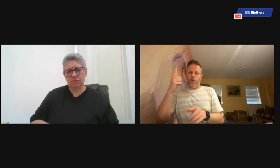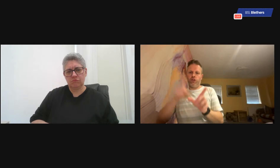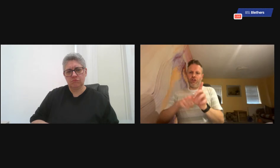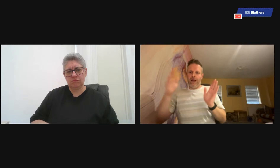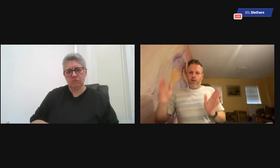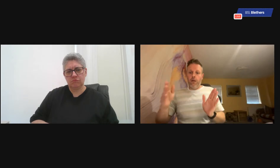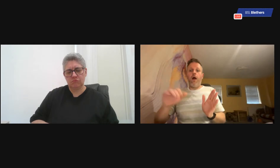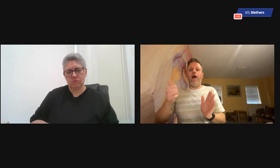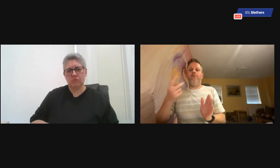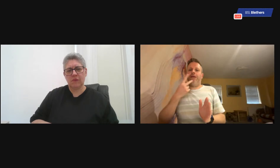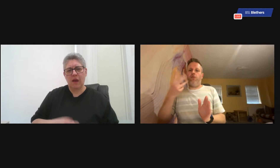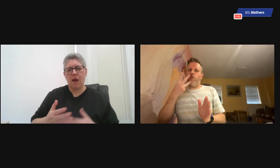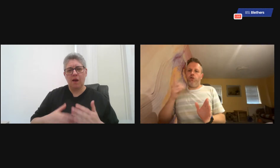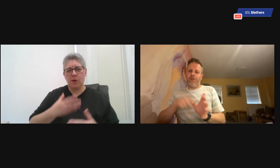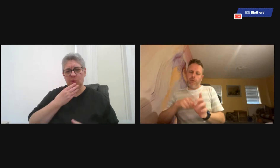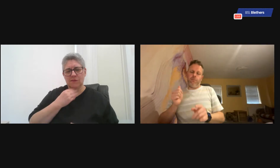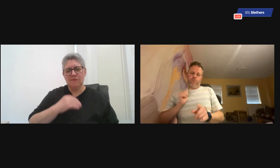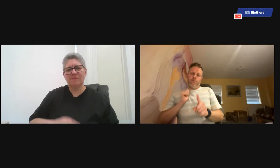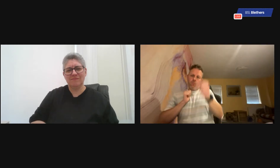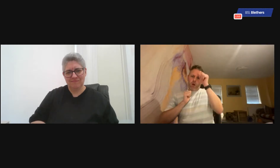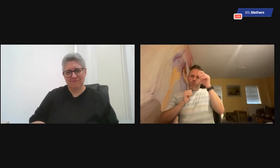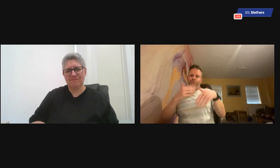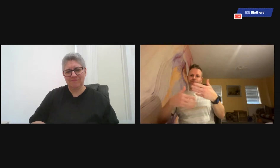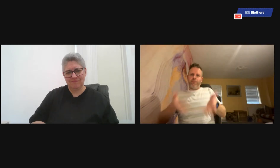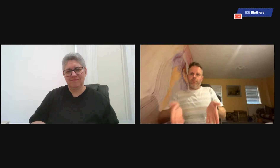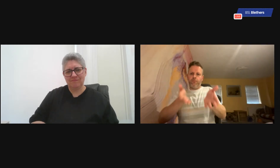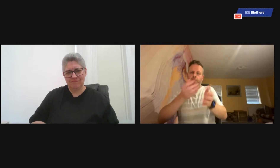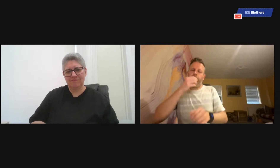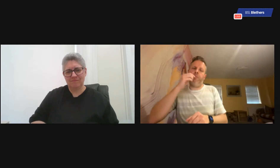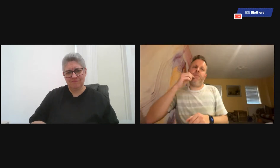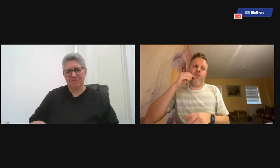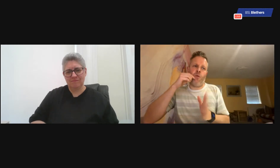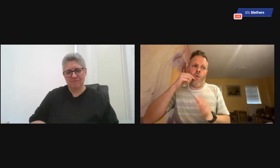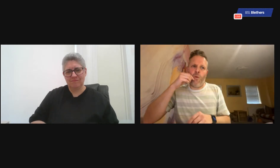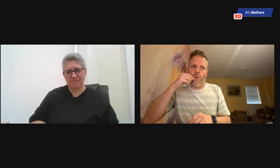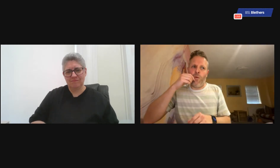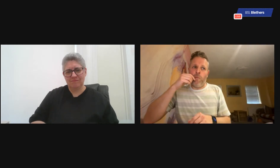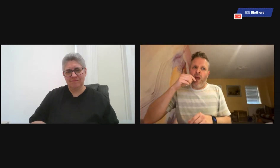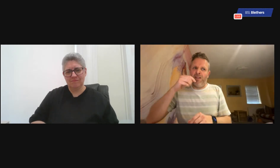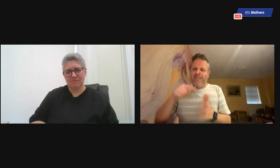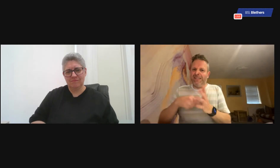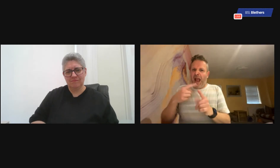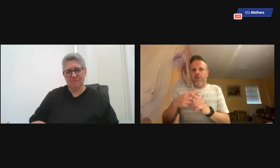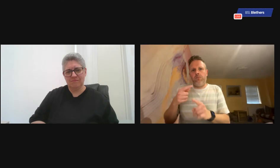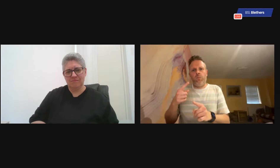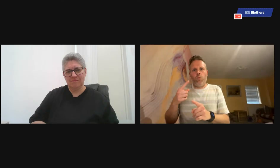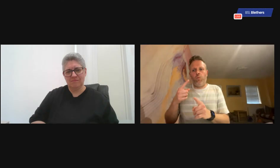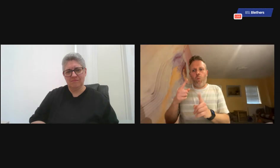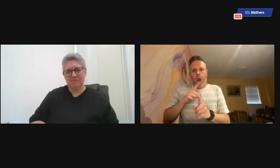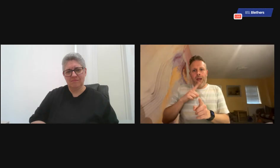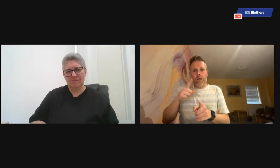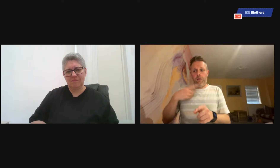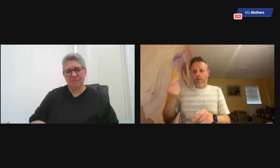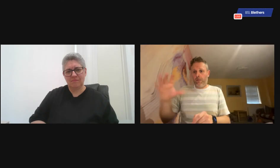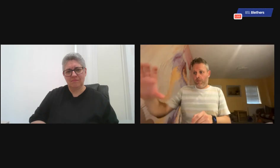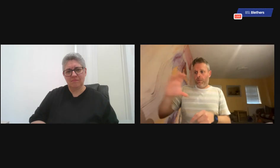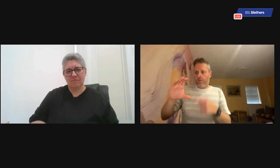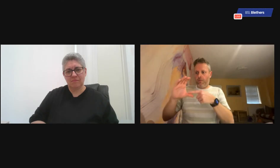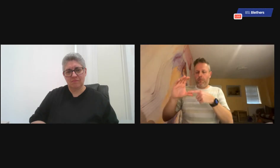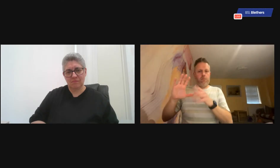this amount of money. So it was okay. So I think the first year was a bit problematic, but thereafter it was fine. So yeah, a bit of a learning